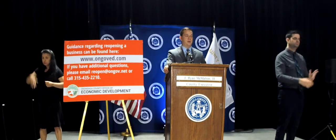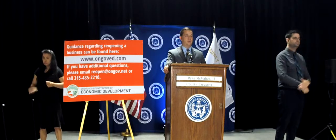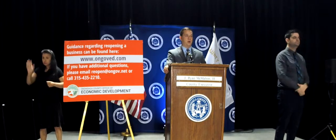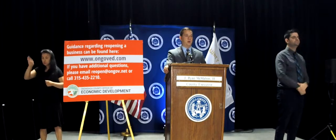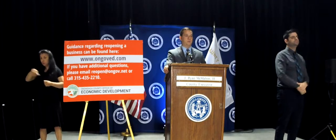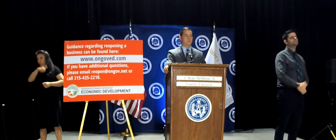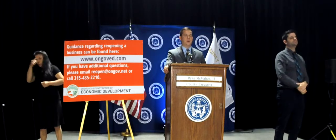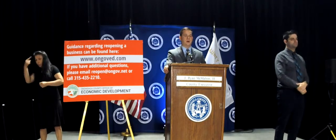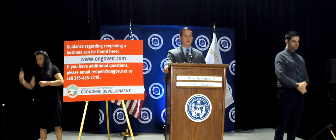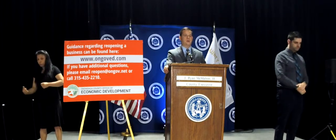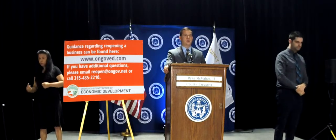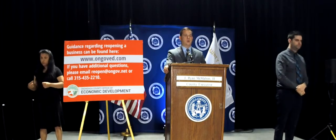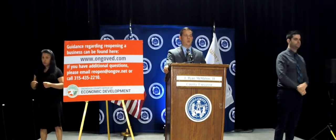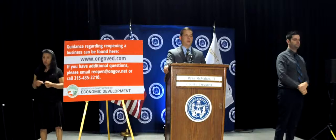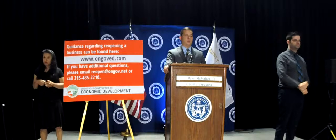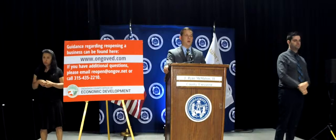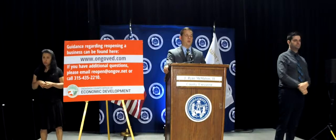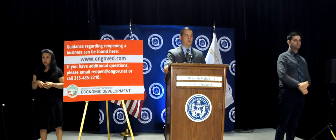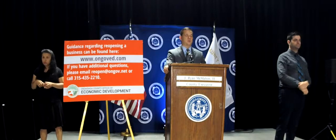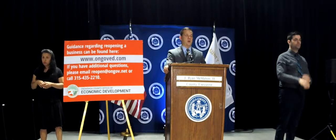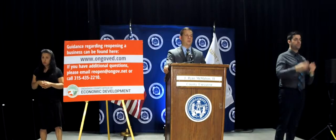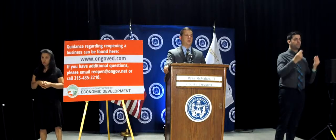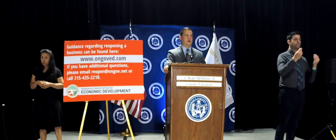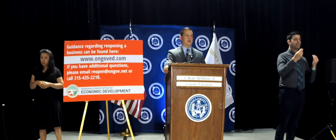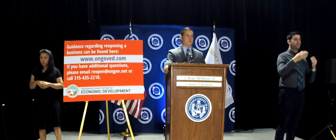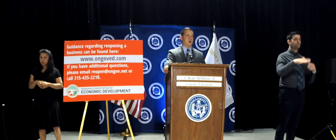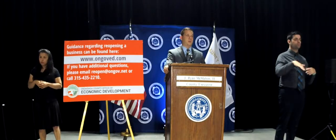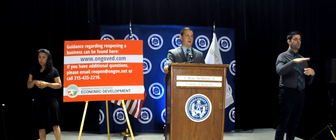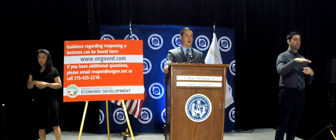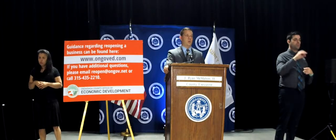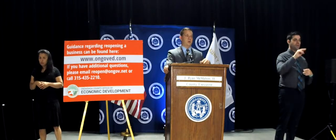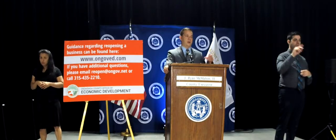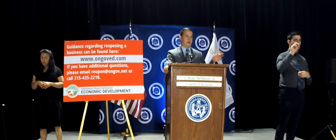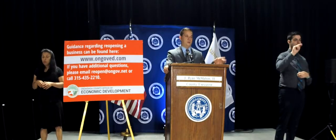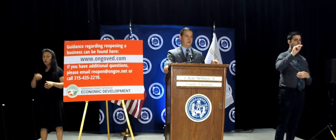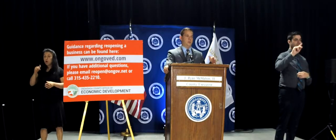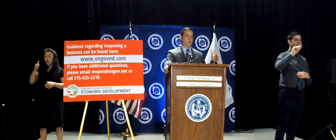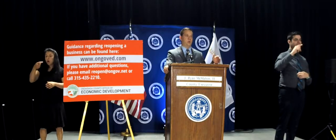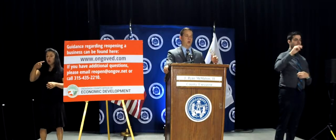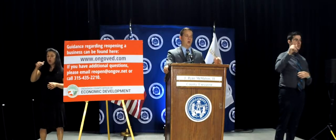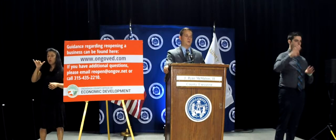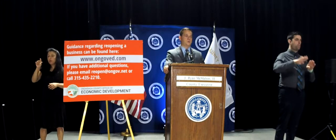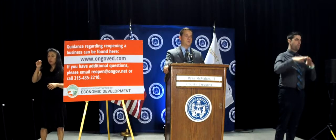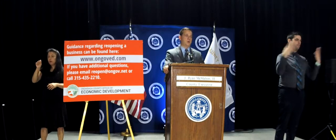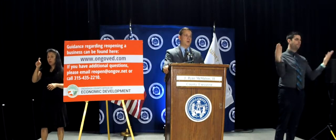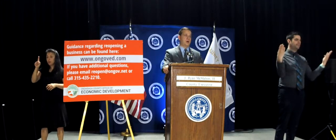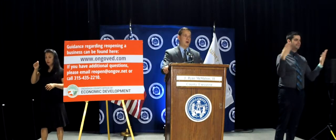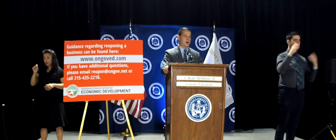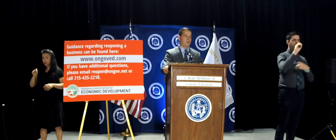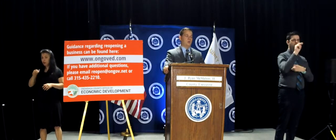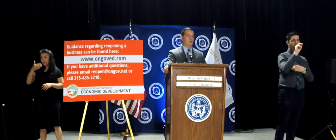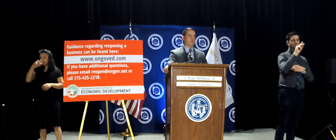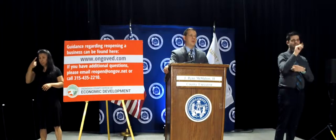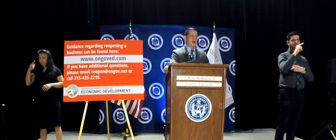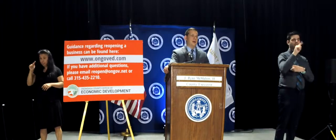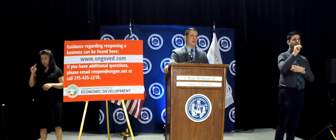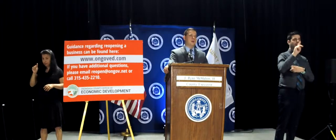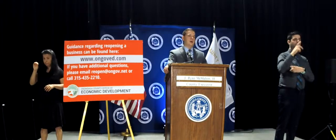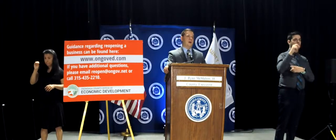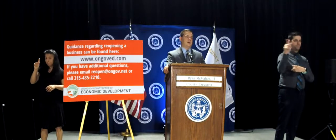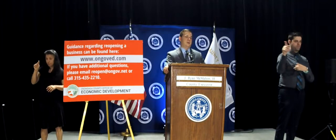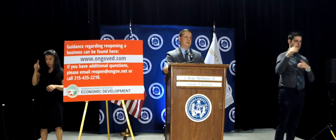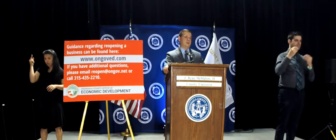at Onondaga Lake Park, working with our Parks Department and our Health Department on how we're going to have cleaning protocols with